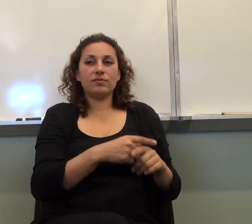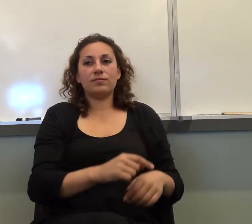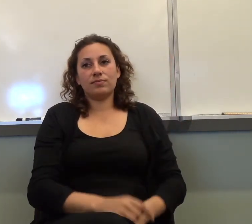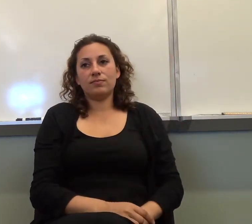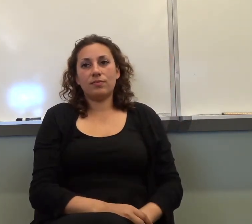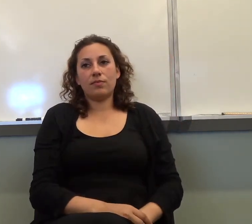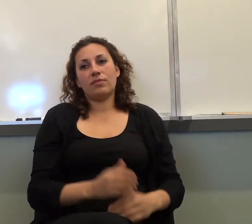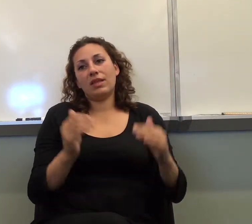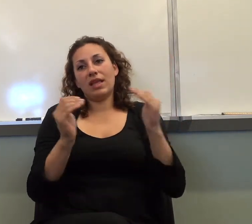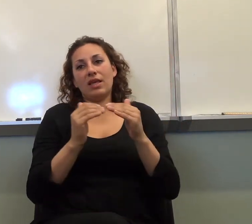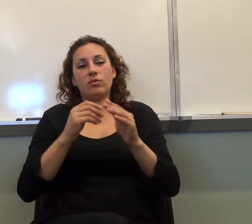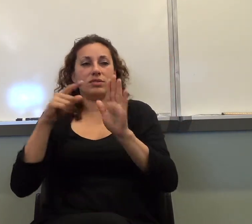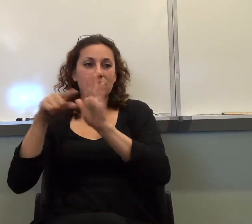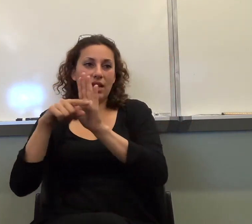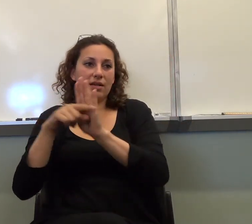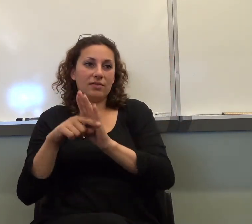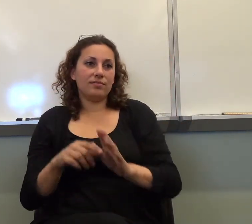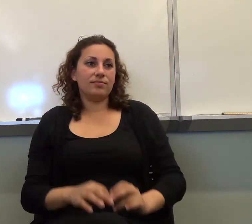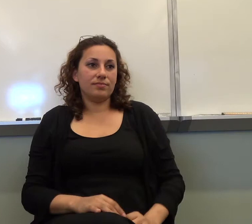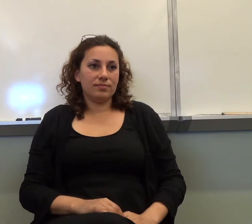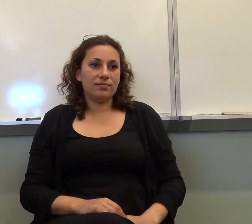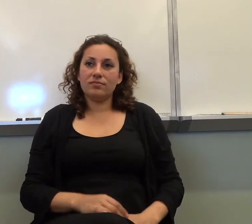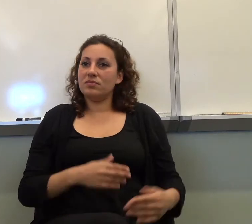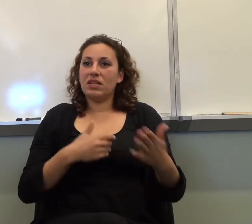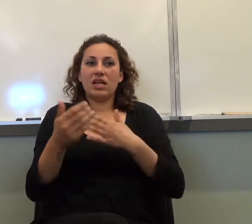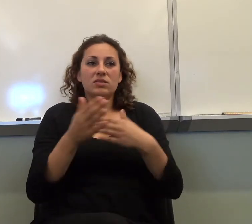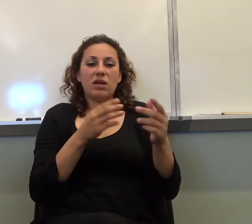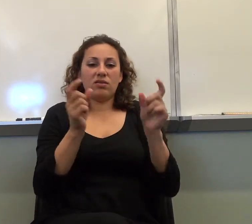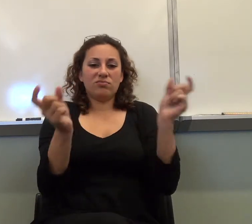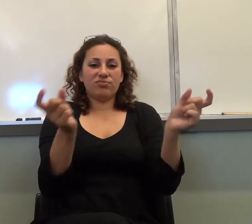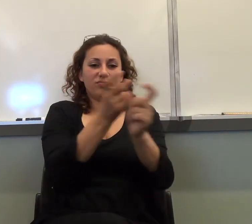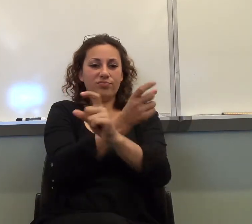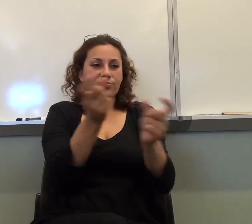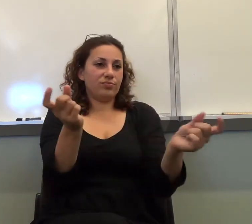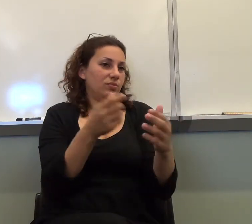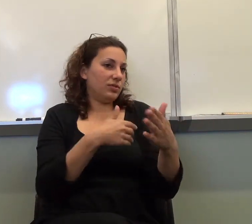in either direction, positive, negative, or negative, positive, then it comes out to be negative.